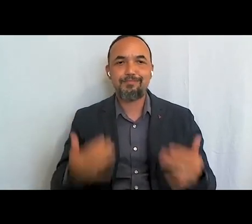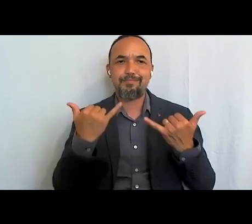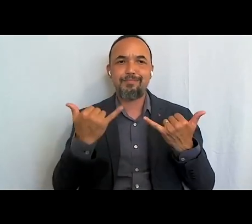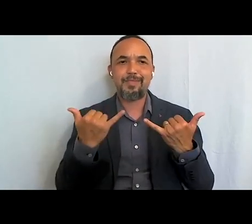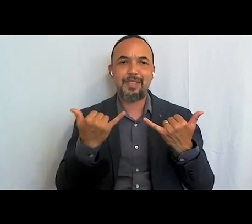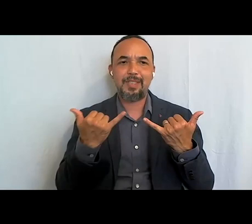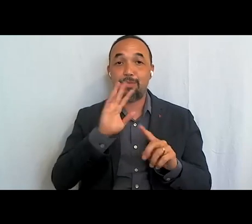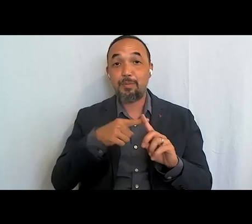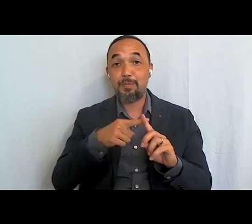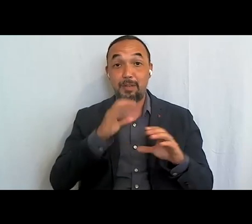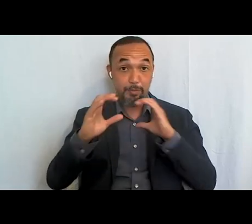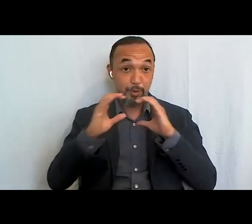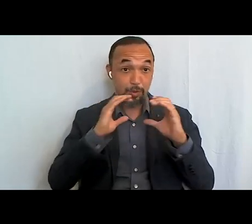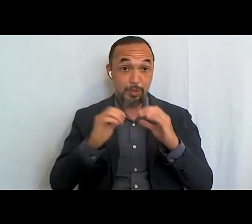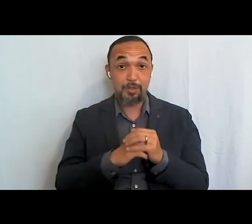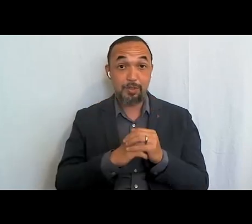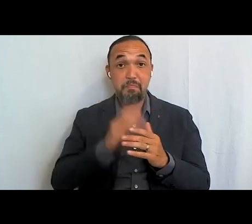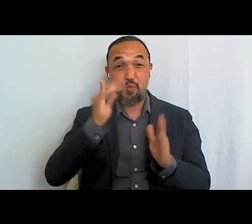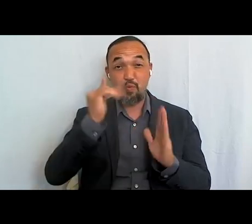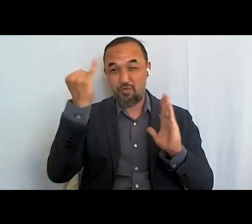draw illegibly